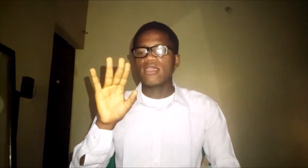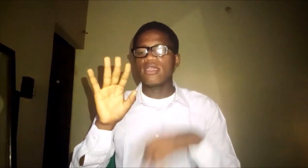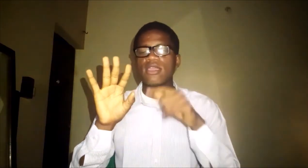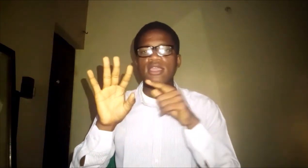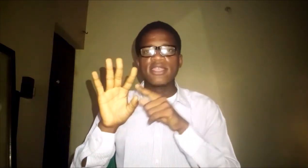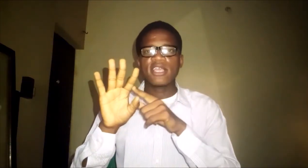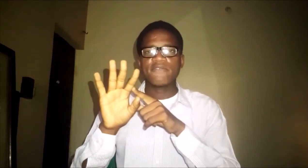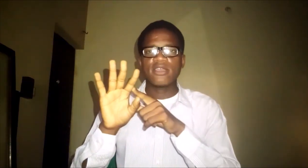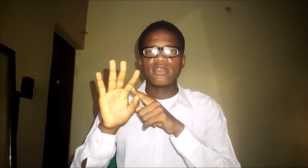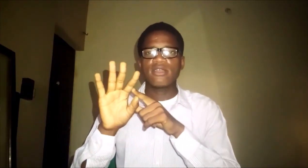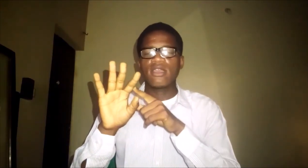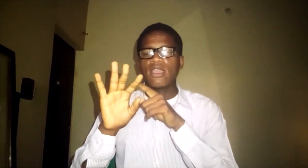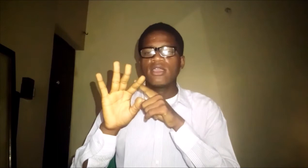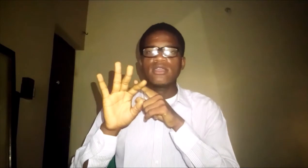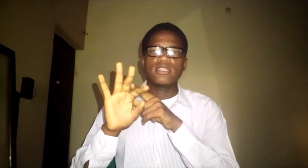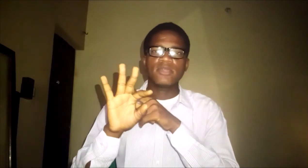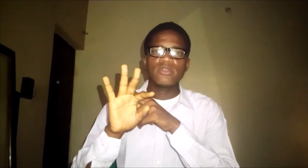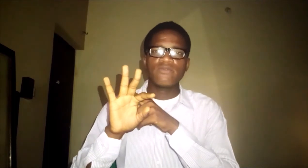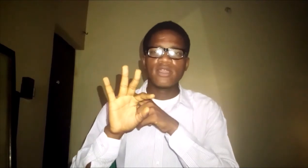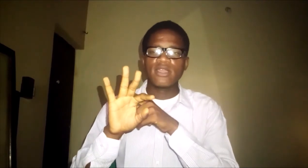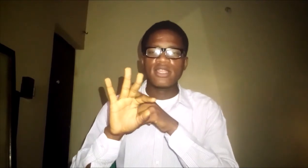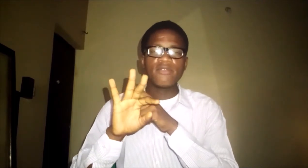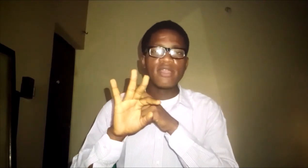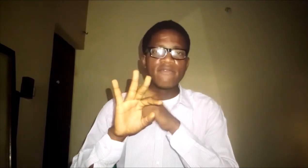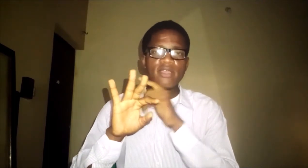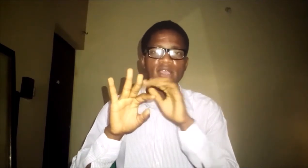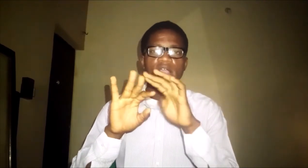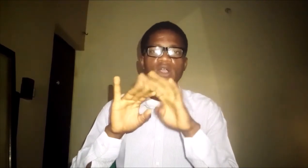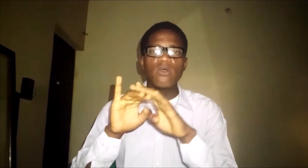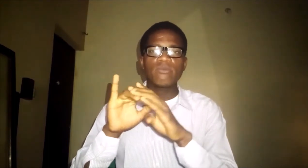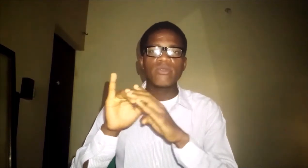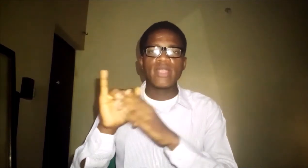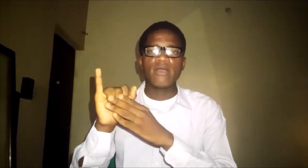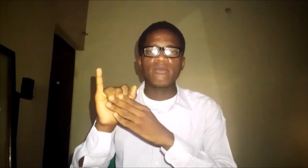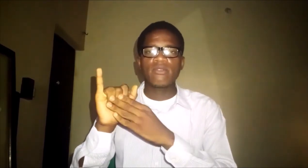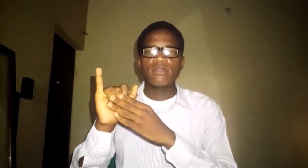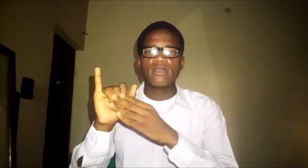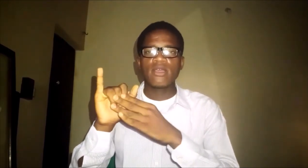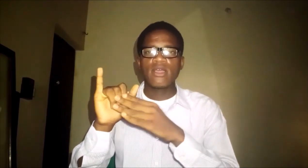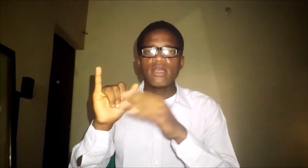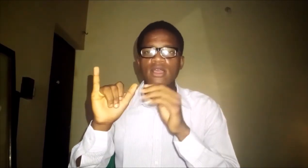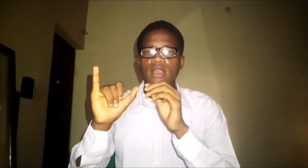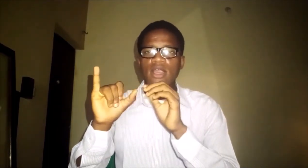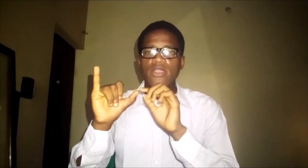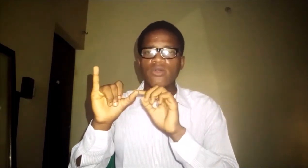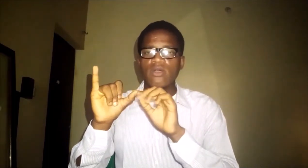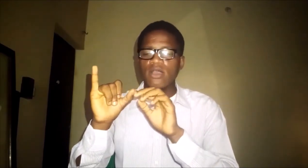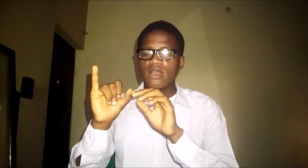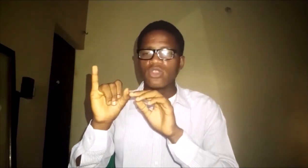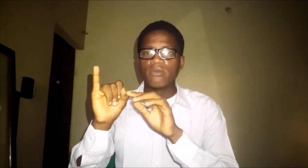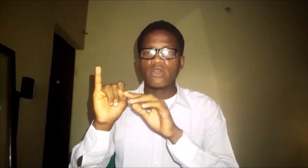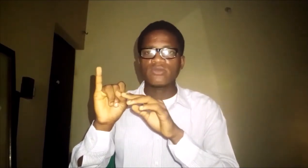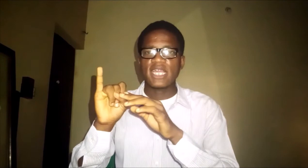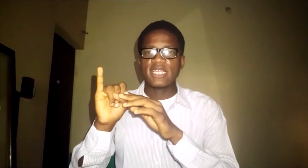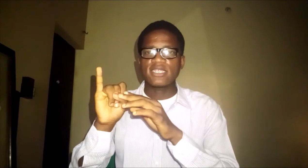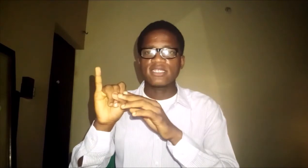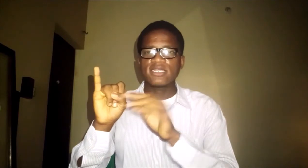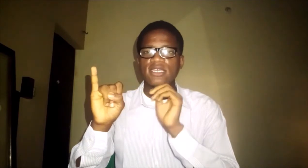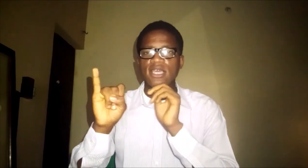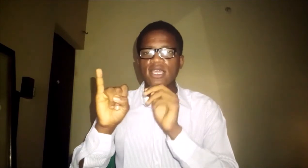The index finger, the middle finger, and the ring finger are all put down. And your thumb comes like this.